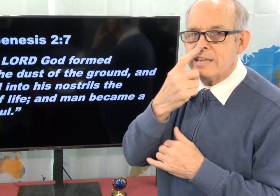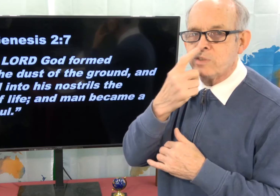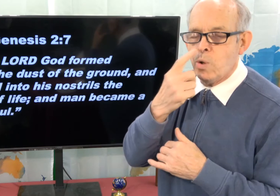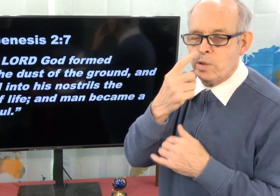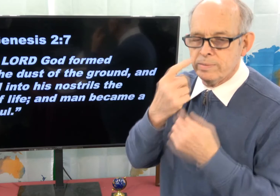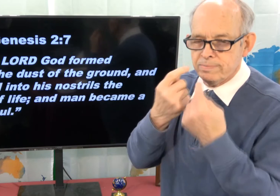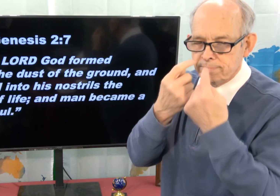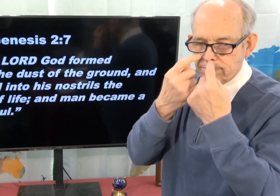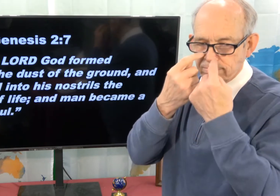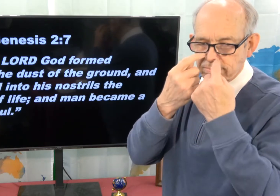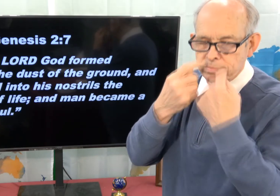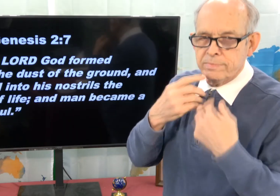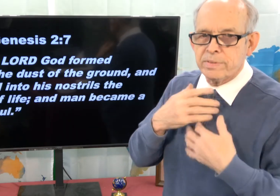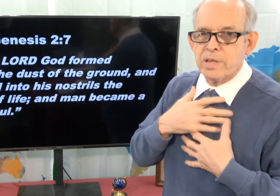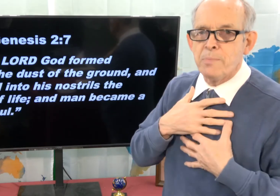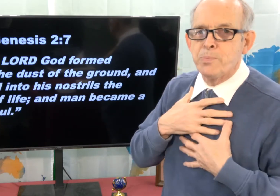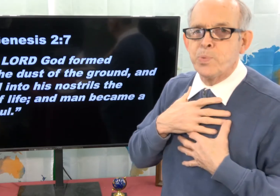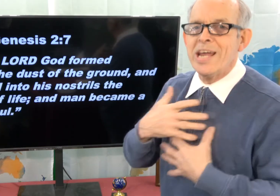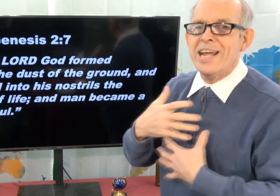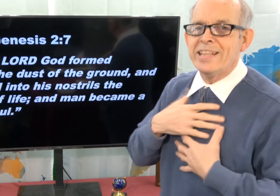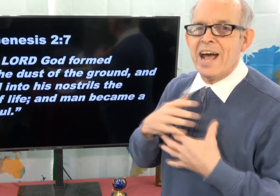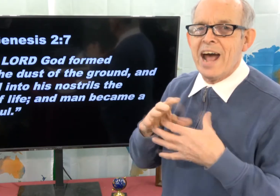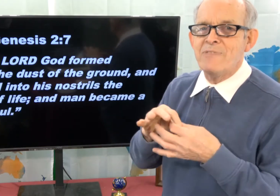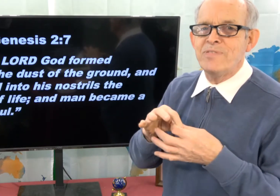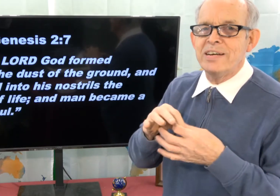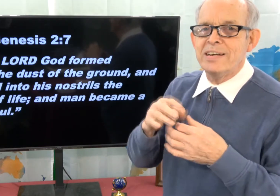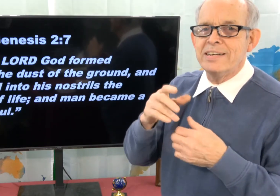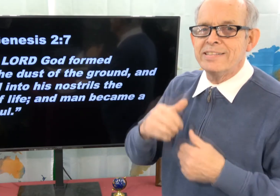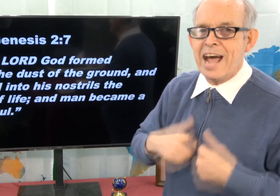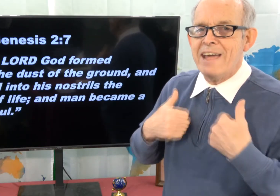nostril the breath of life.